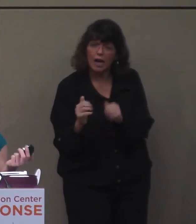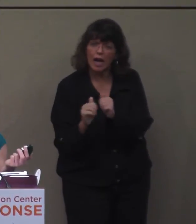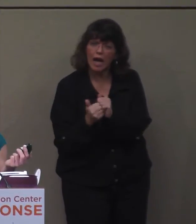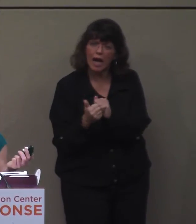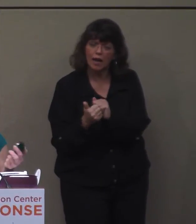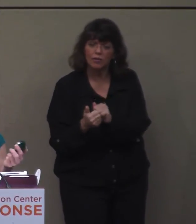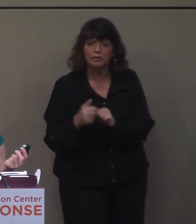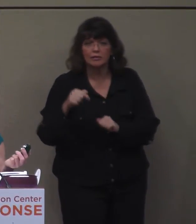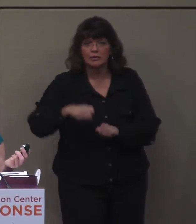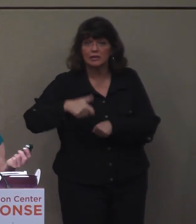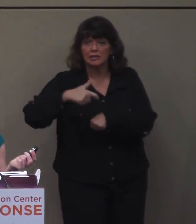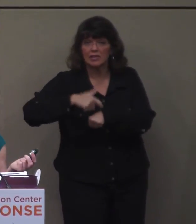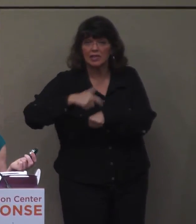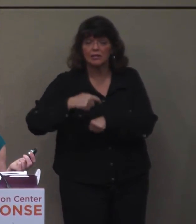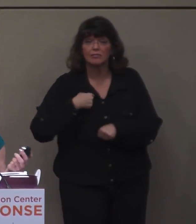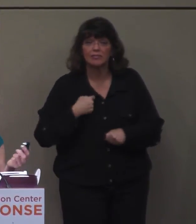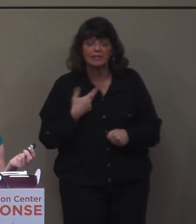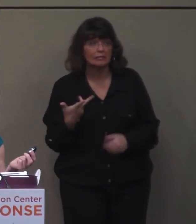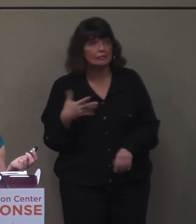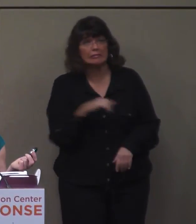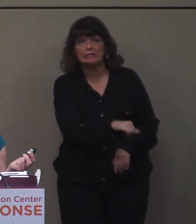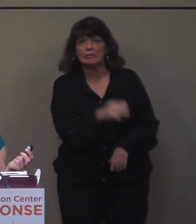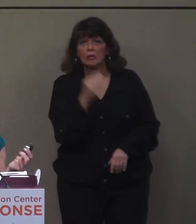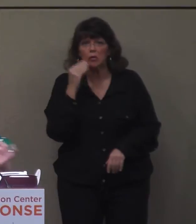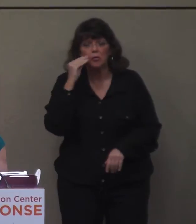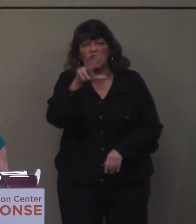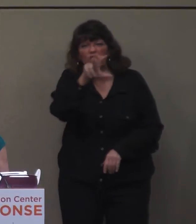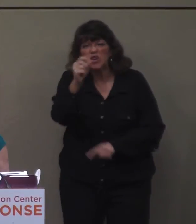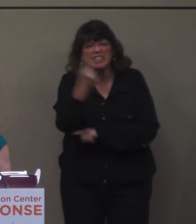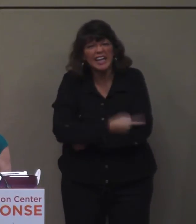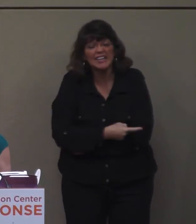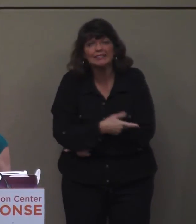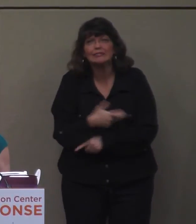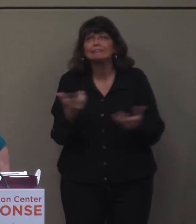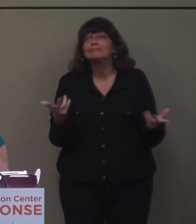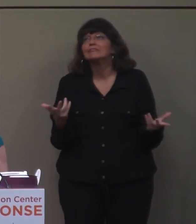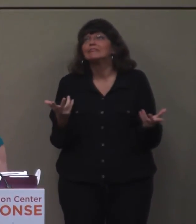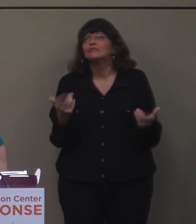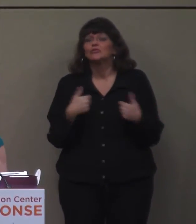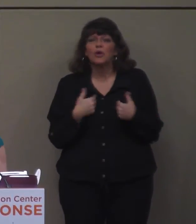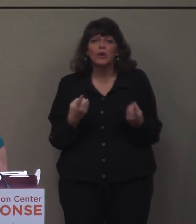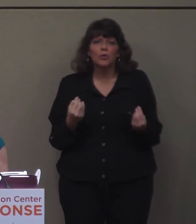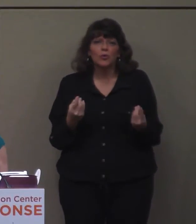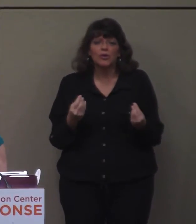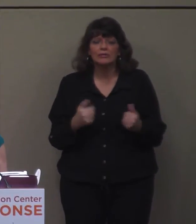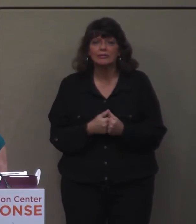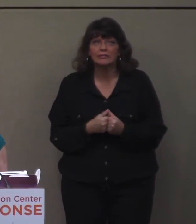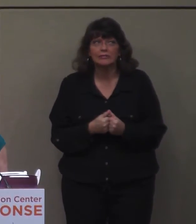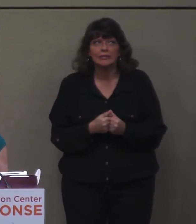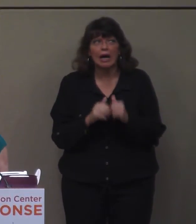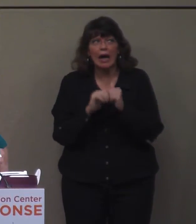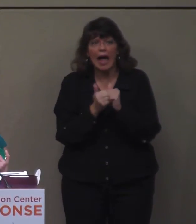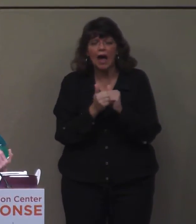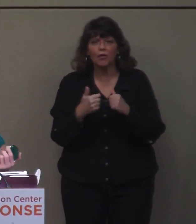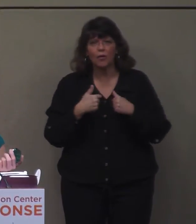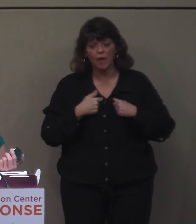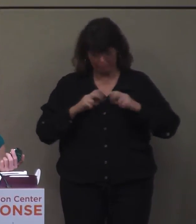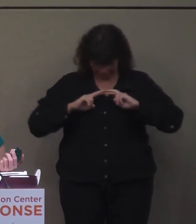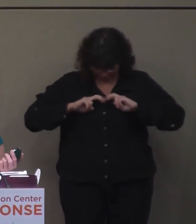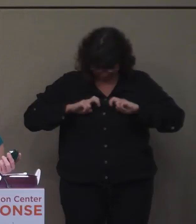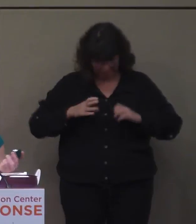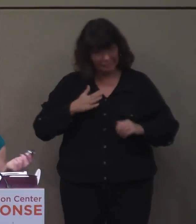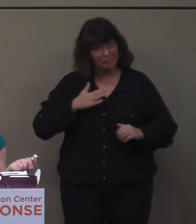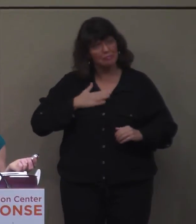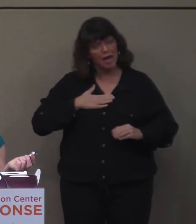of being stuck at home maybe for 30 days or however long we're here? What can I do to cultivate some of those strengths? For me, some of my